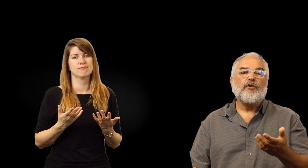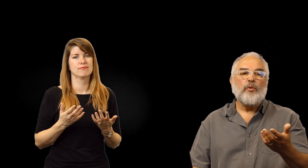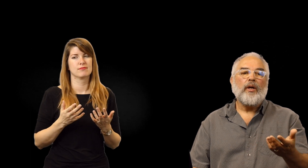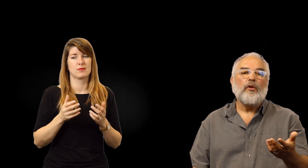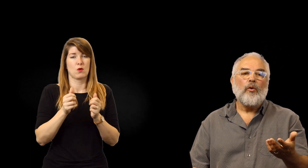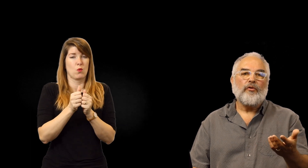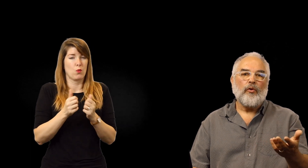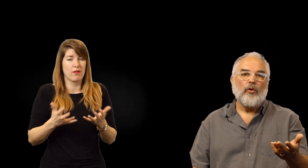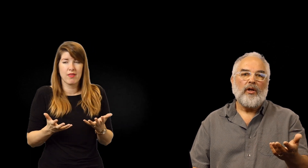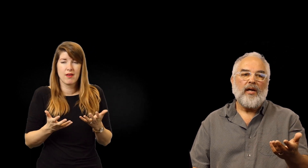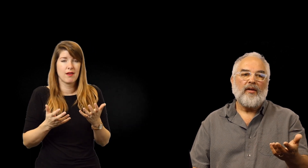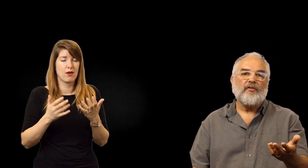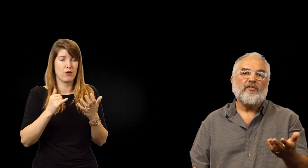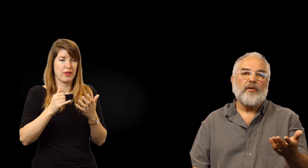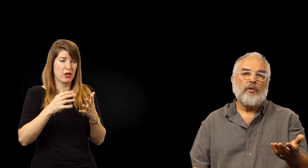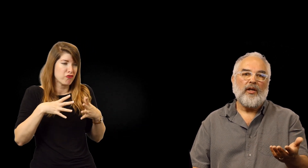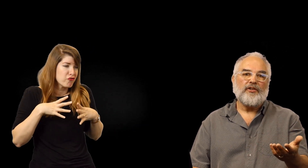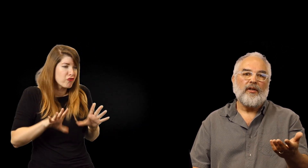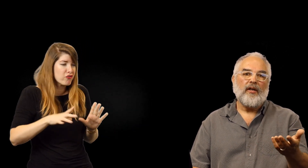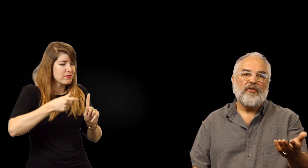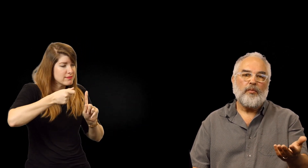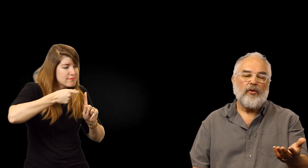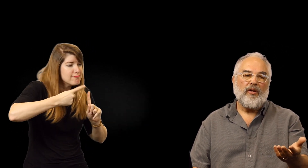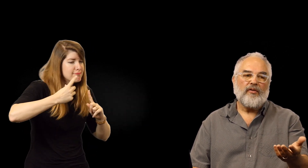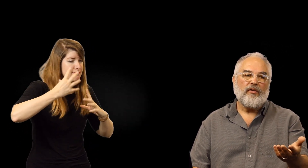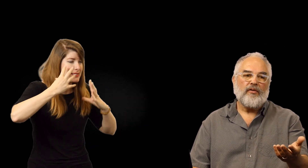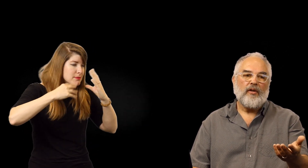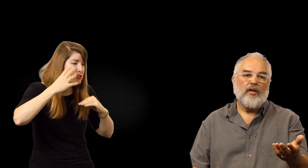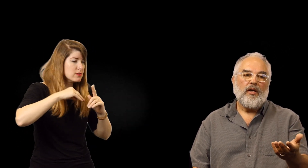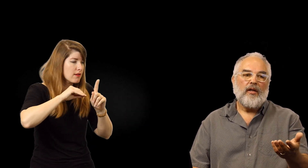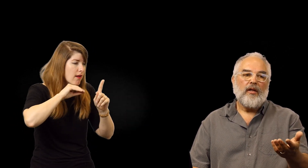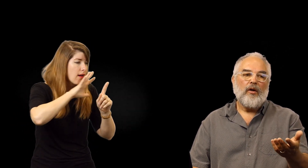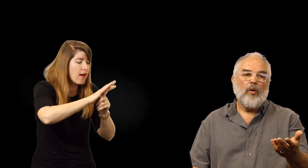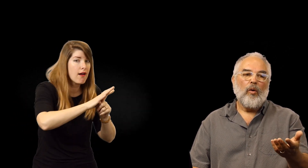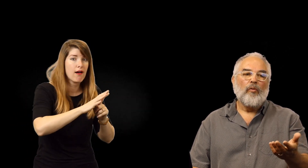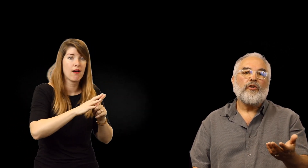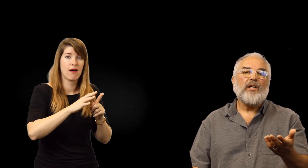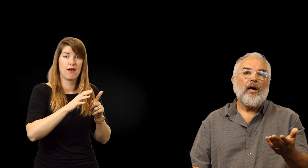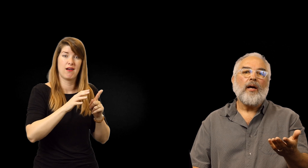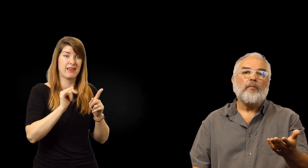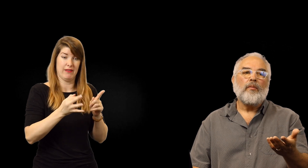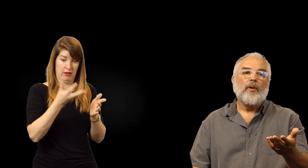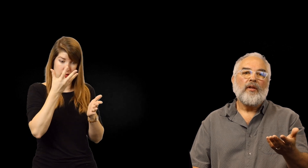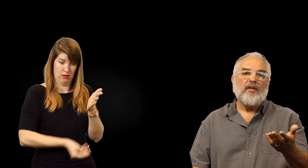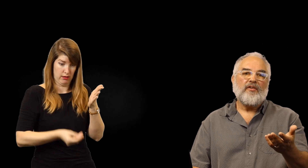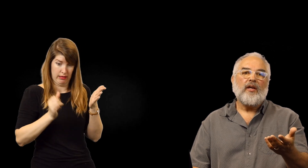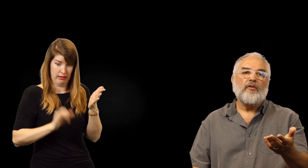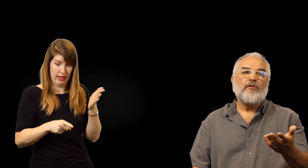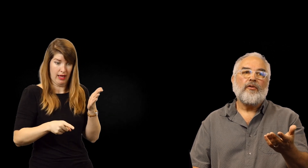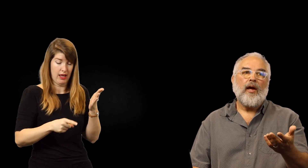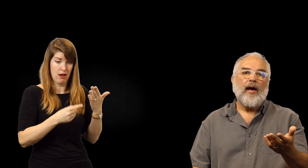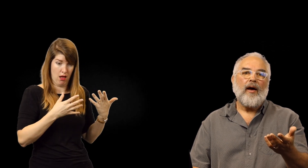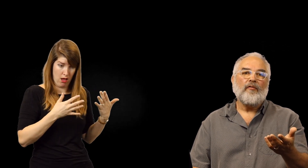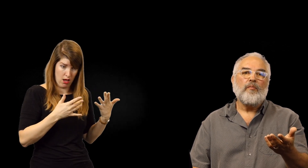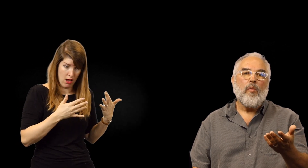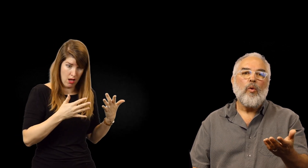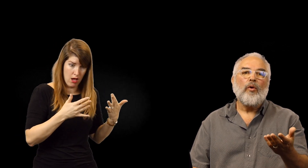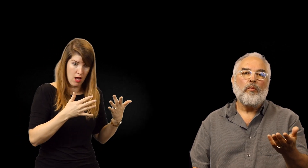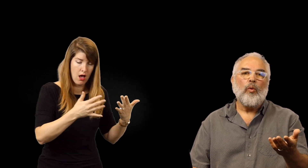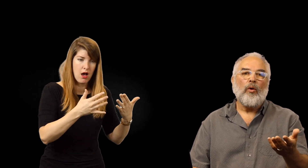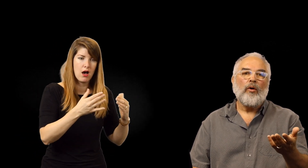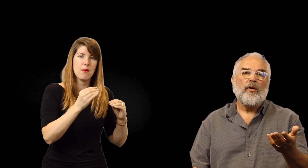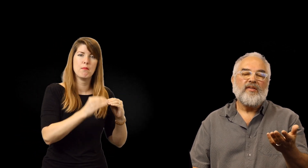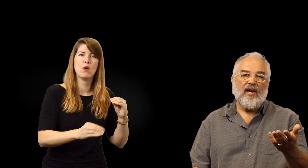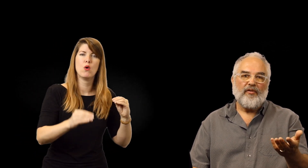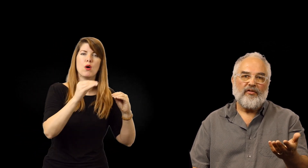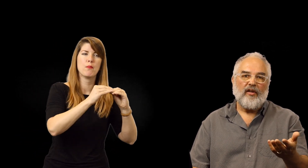without doing those early kinds of stimulation and experiences, over time, these kids have more